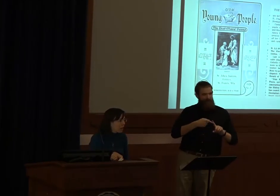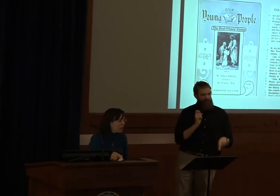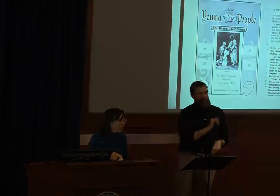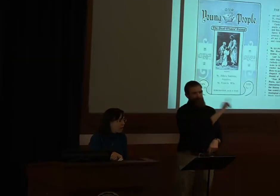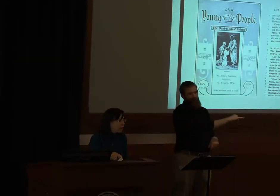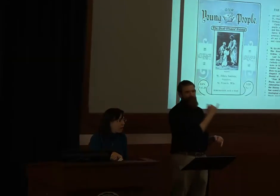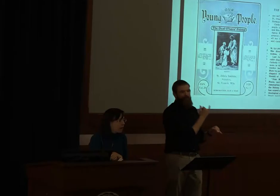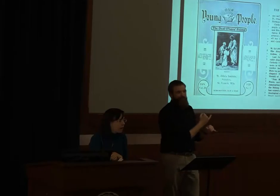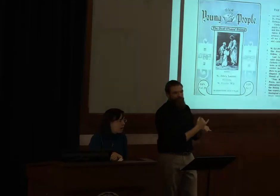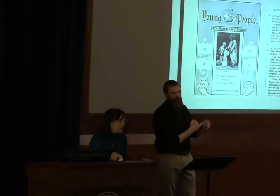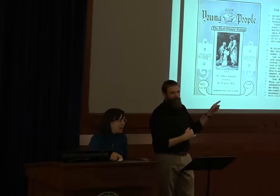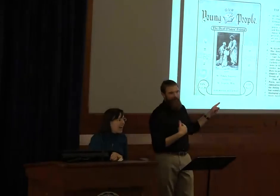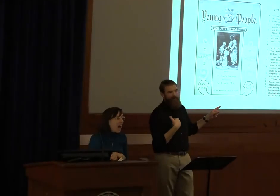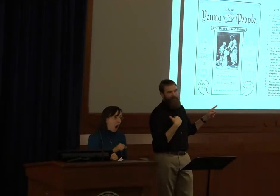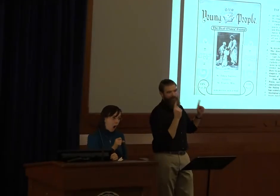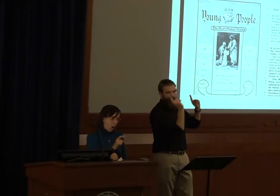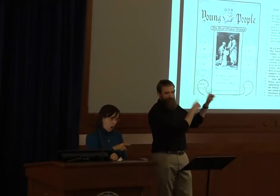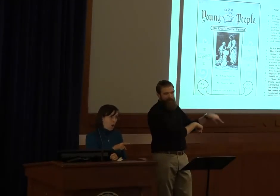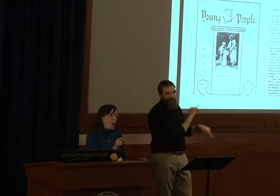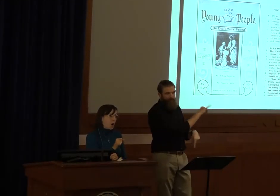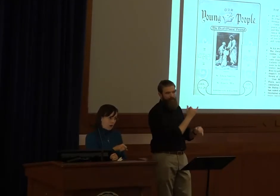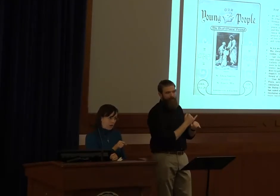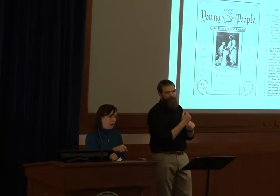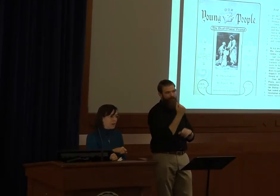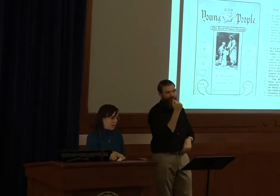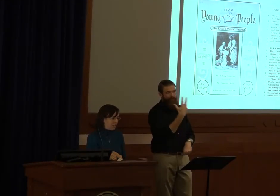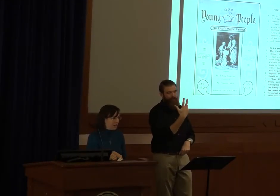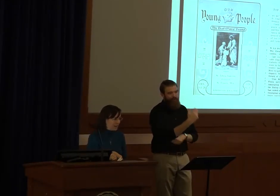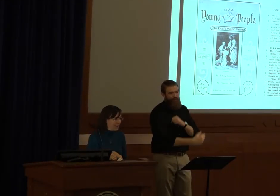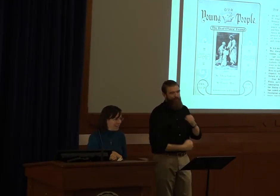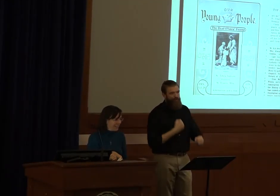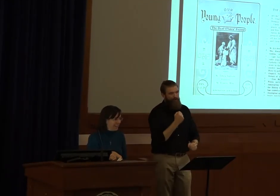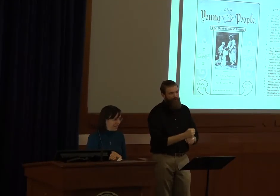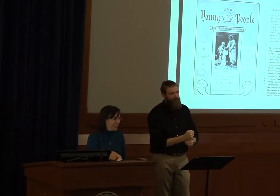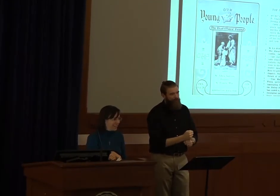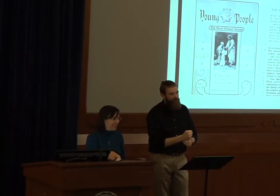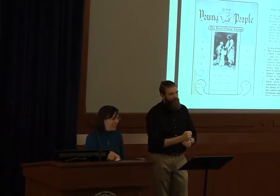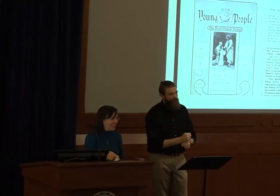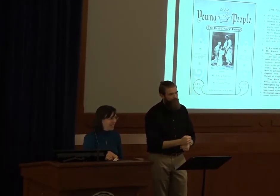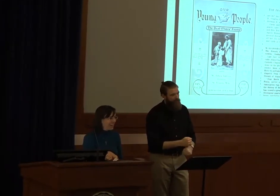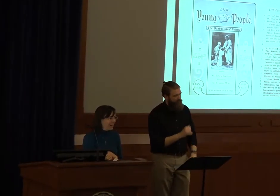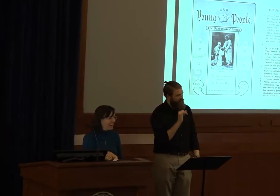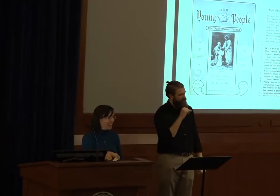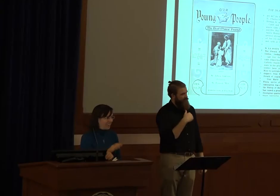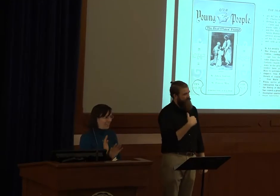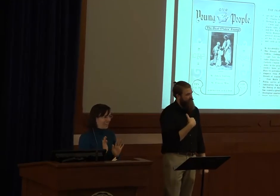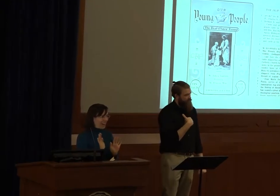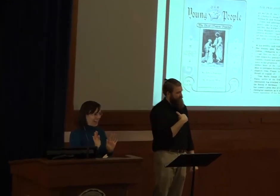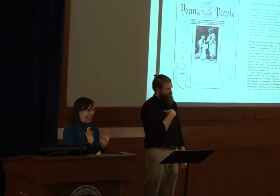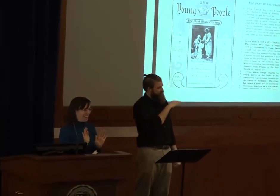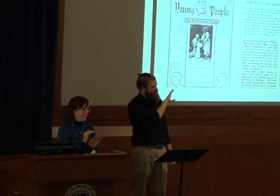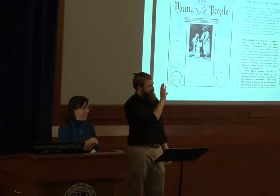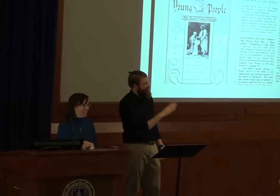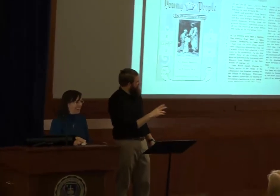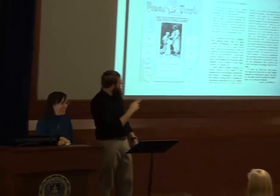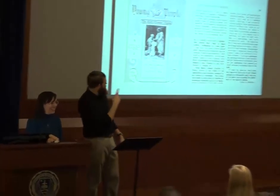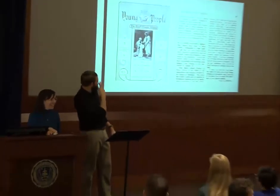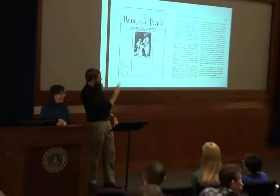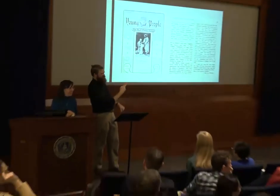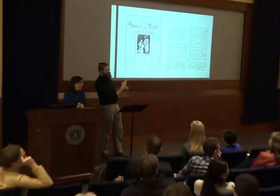The reason I ask, I'm from that deaf school. That's where I attended. I was there 13 years. Wow.